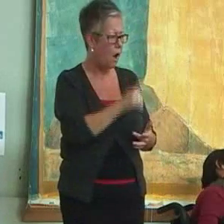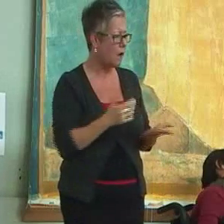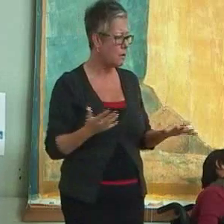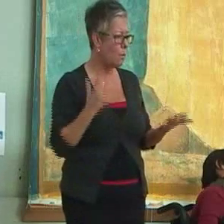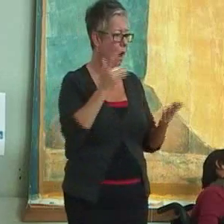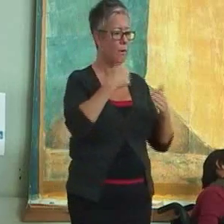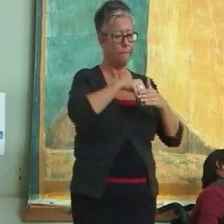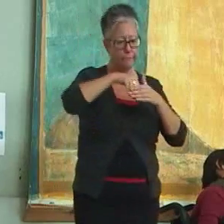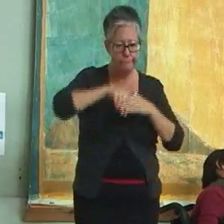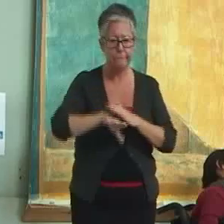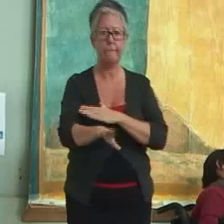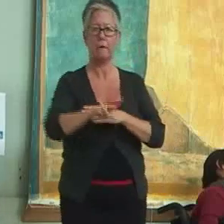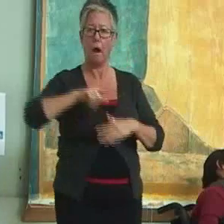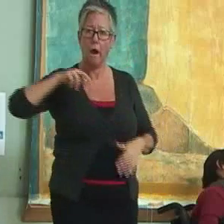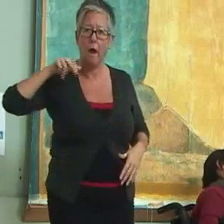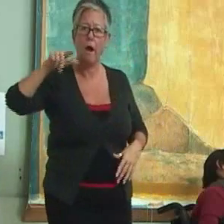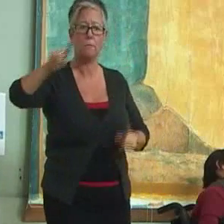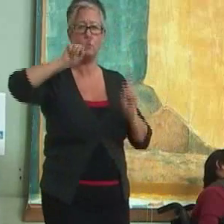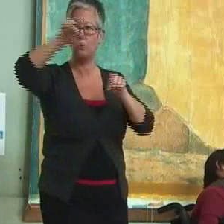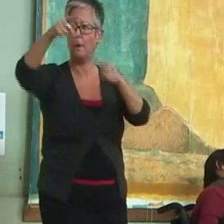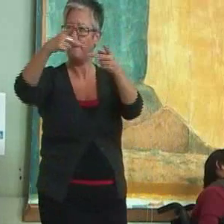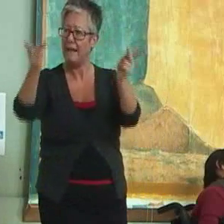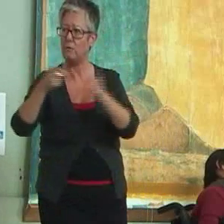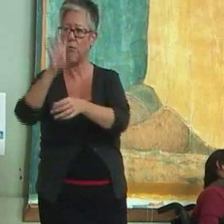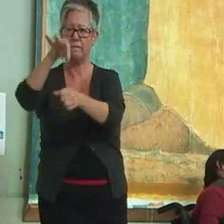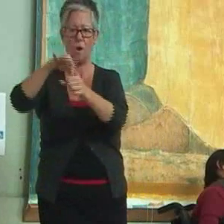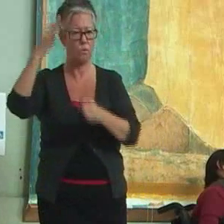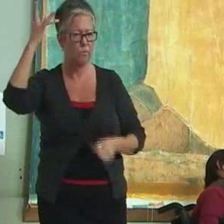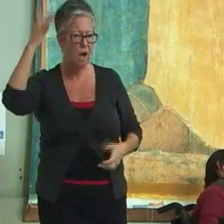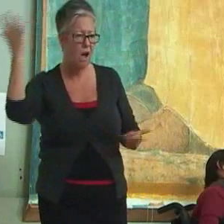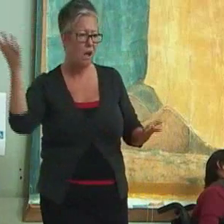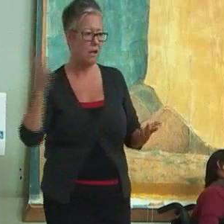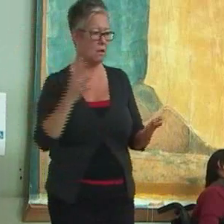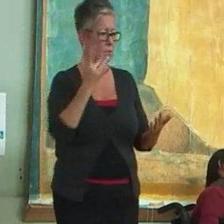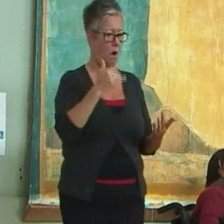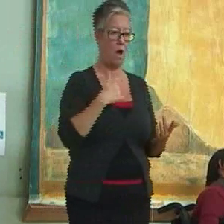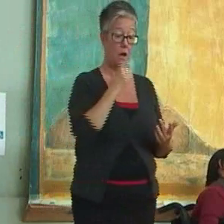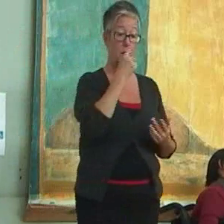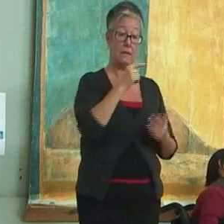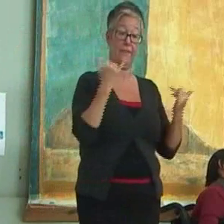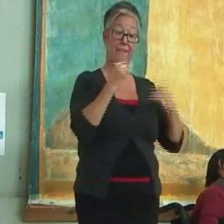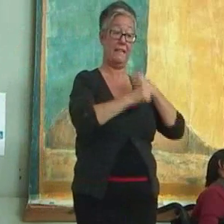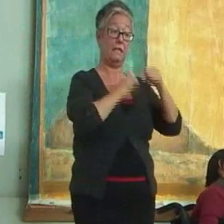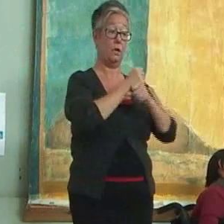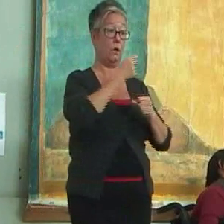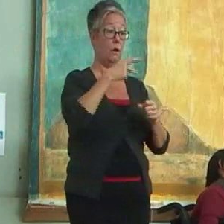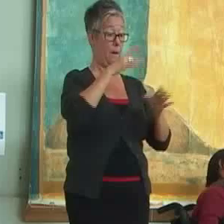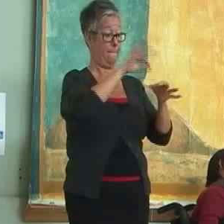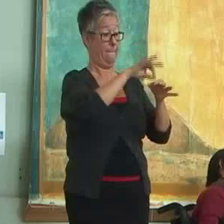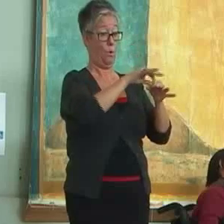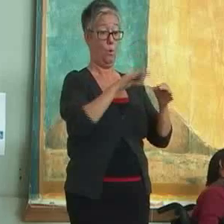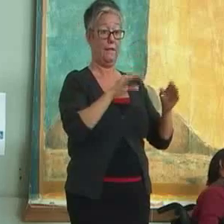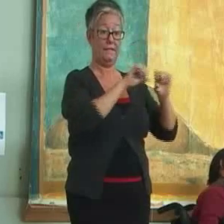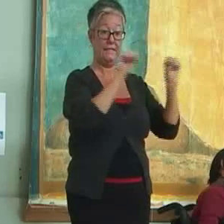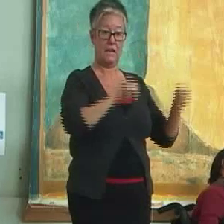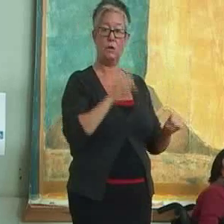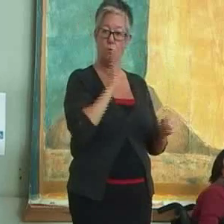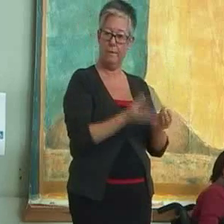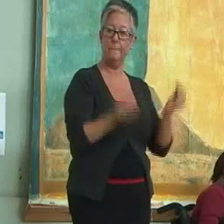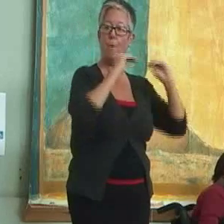station, even though this year's polling booths will be more accessible than being historically, which is an